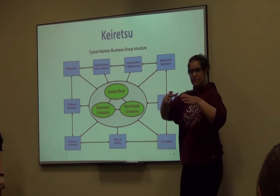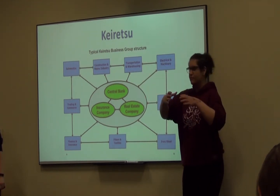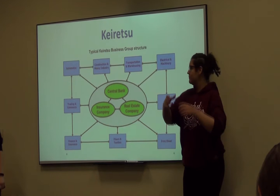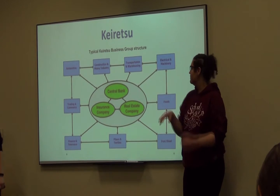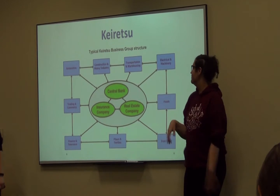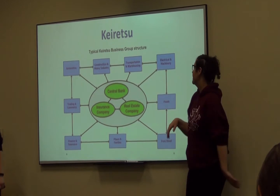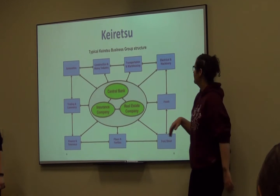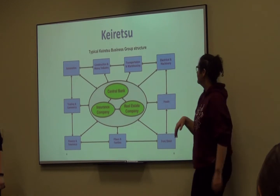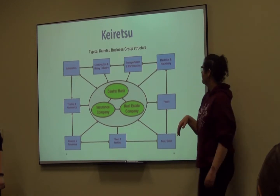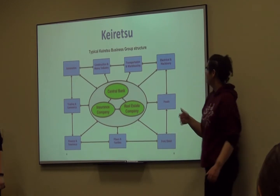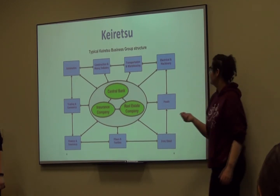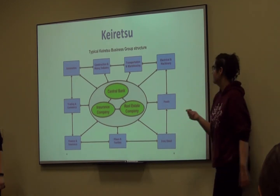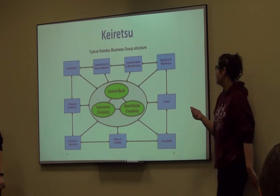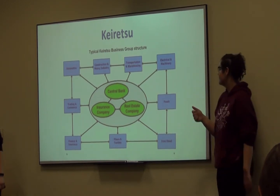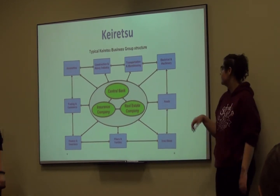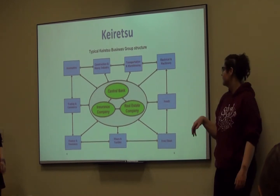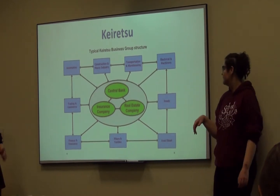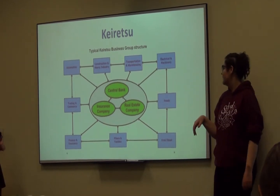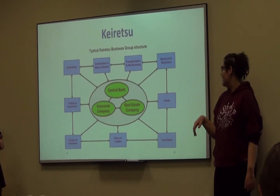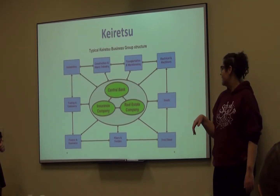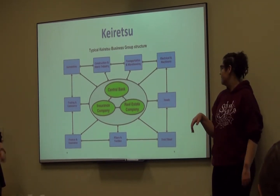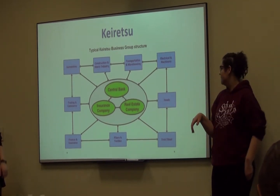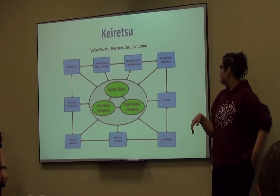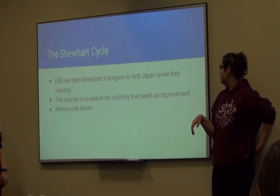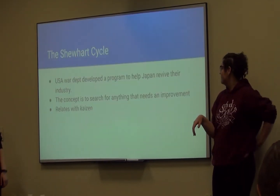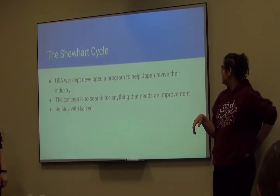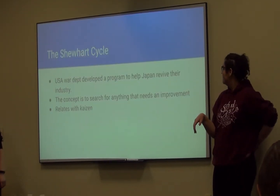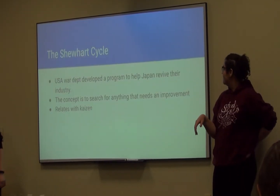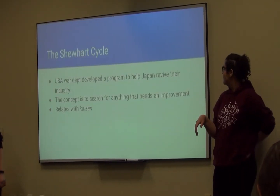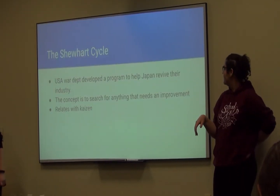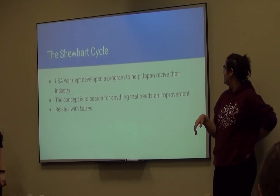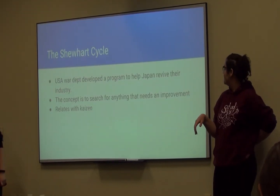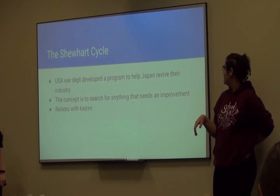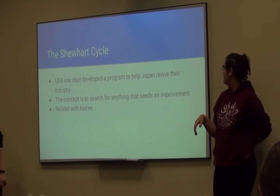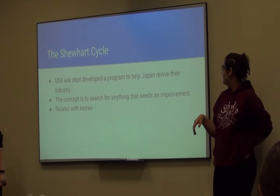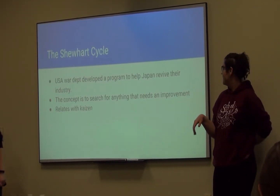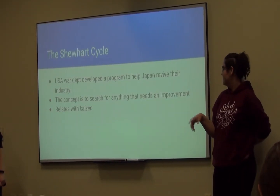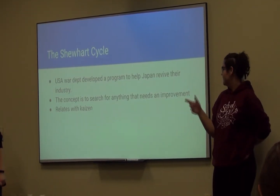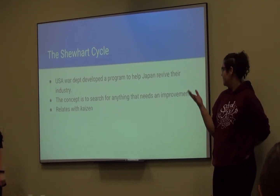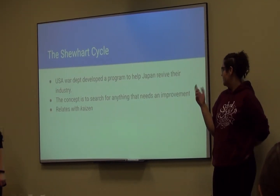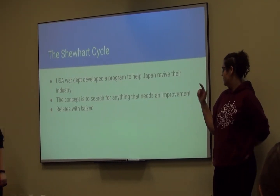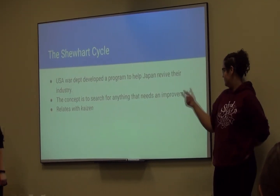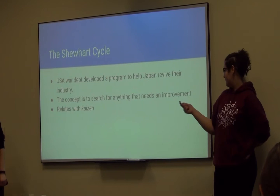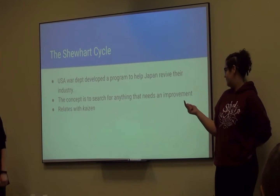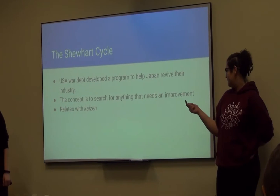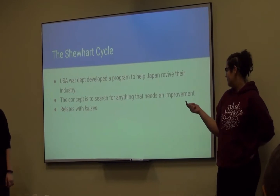food, iron, and steel and such.